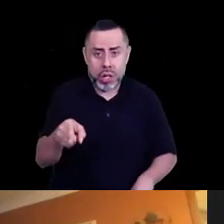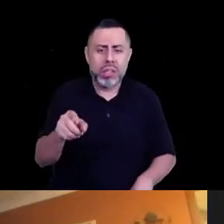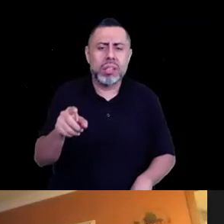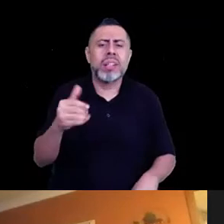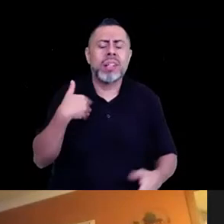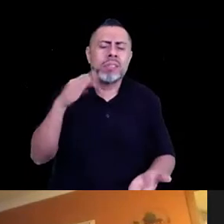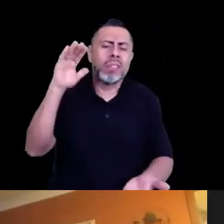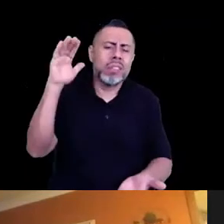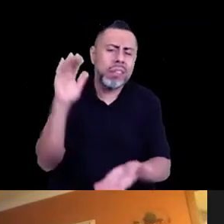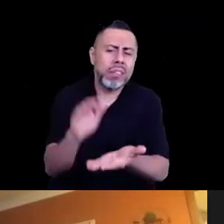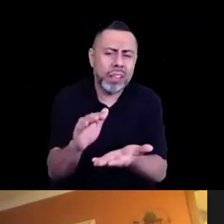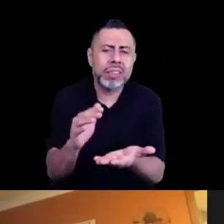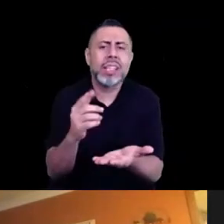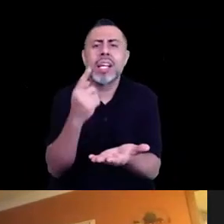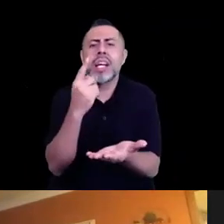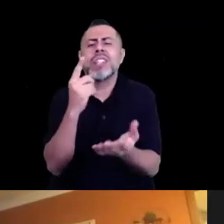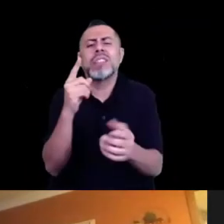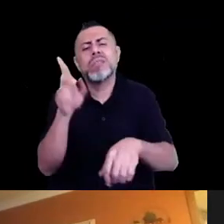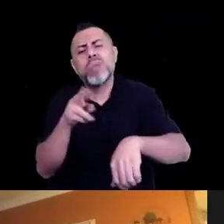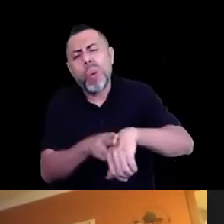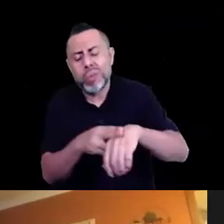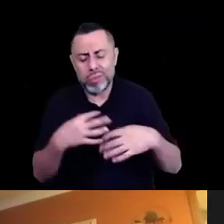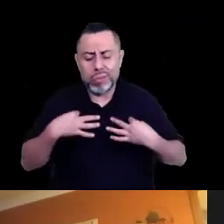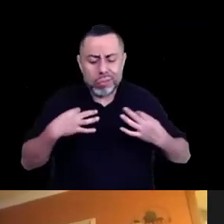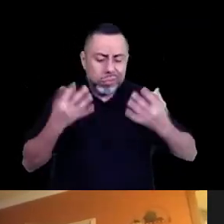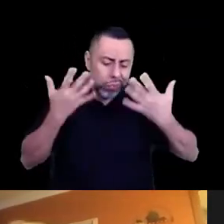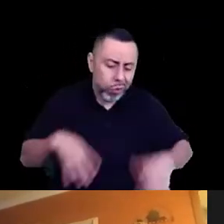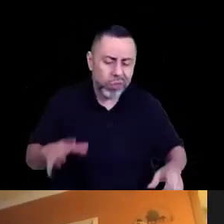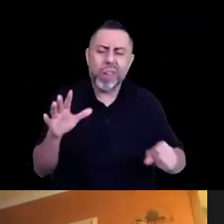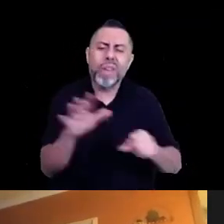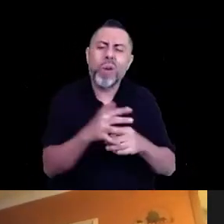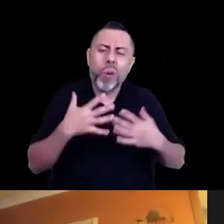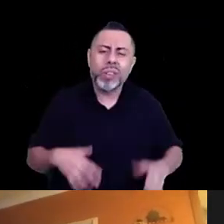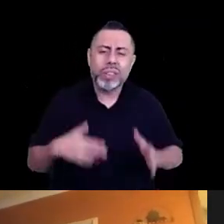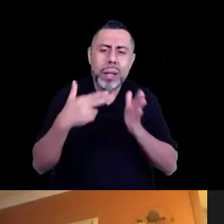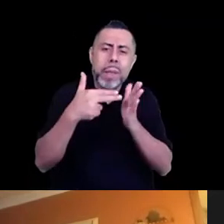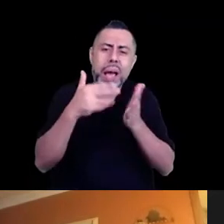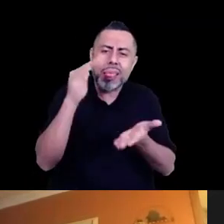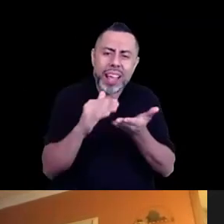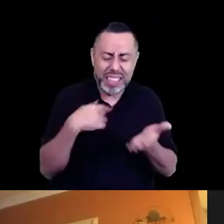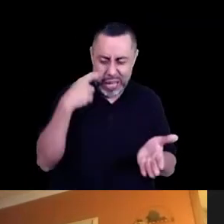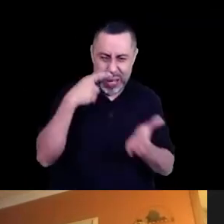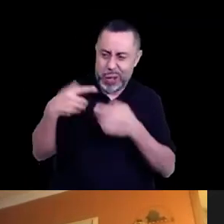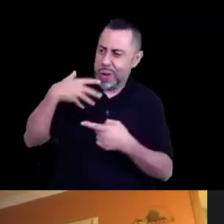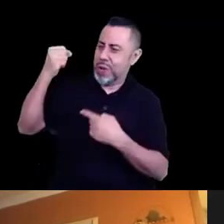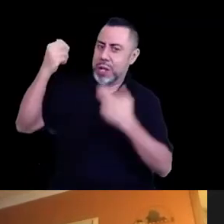red bandana on and a t-shirt and jeans, you know. But they danced to the four